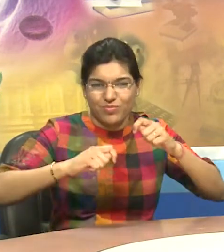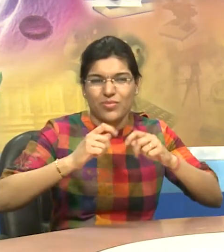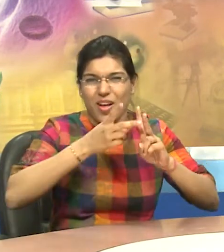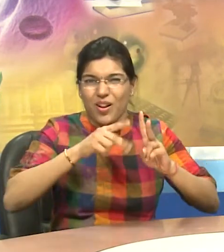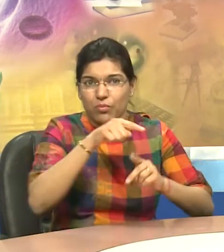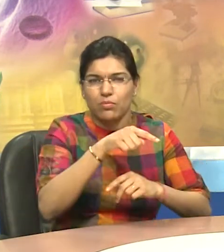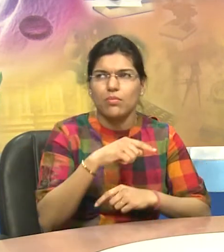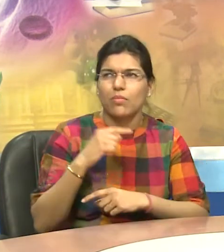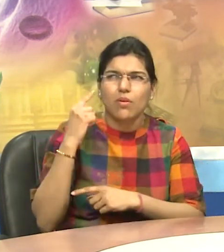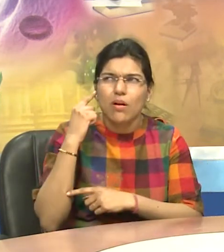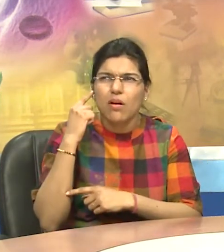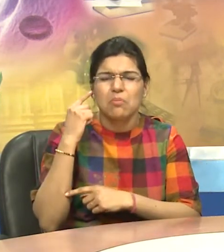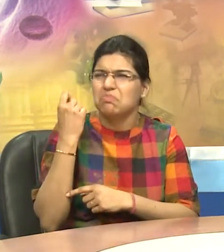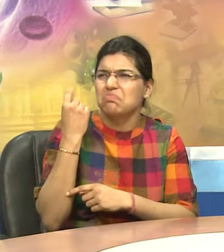asked the rock band.